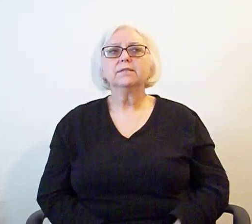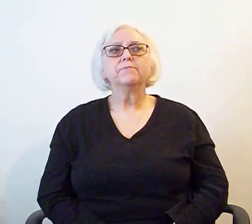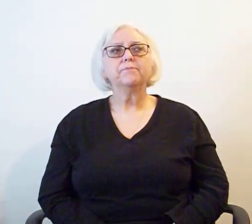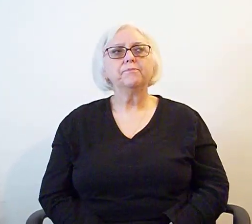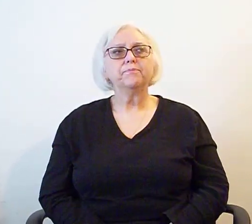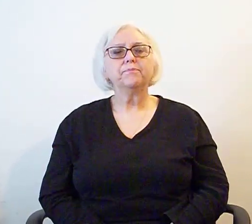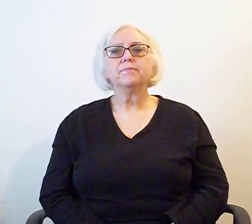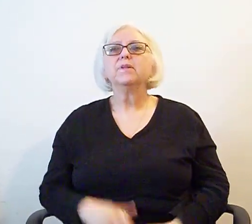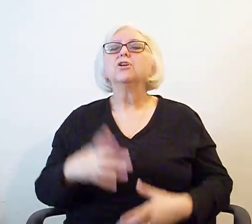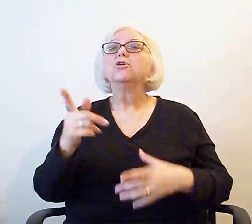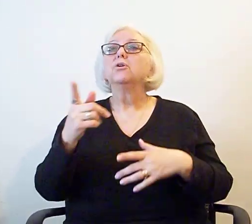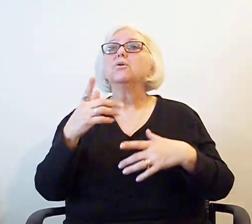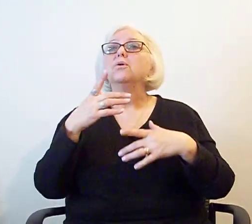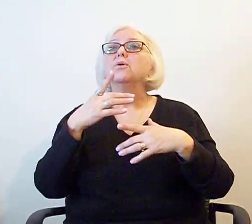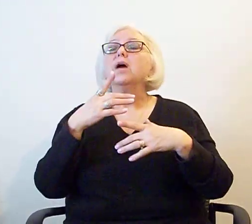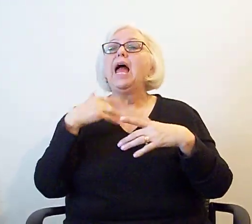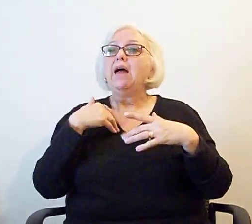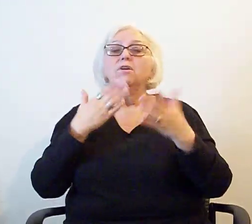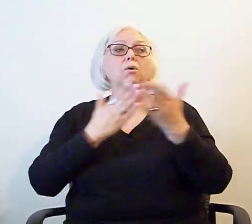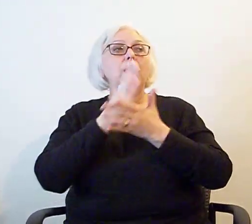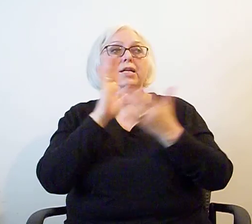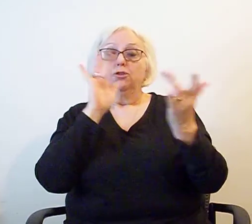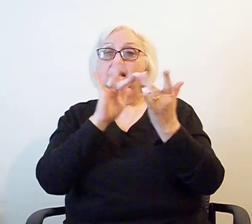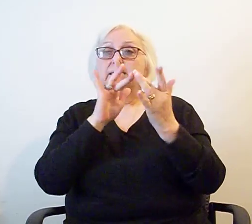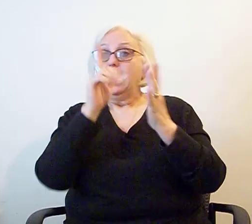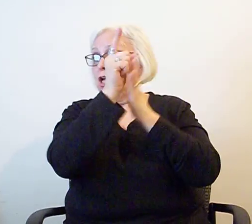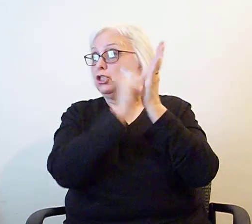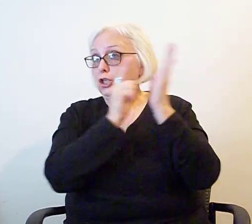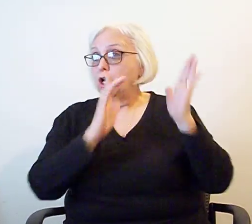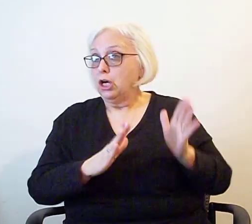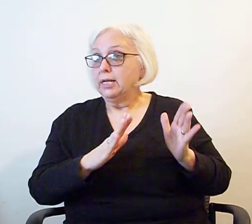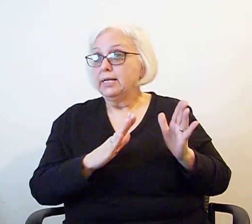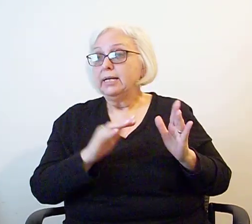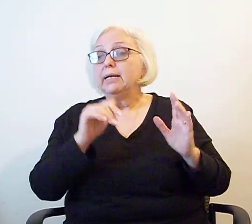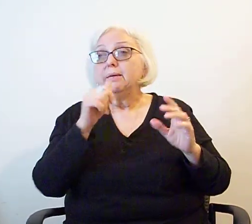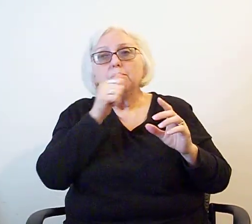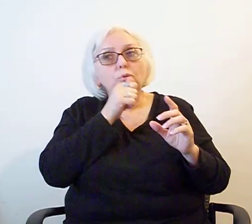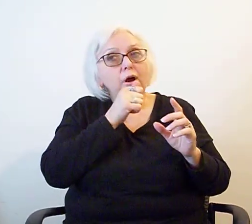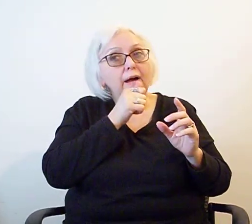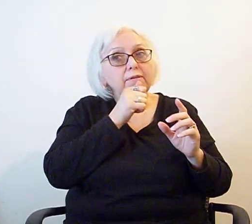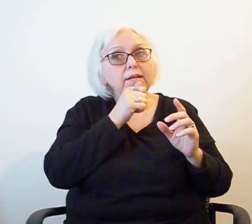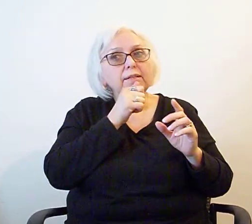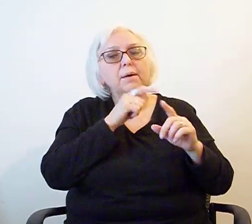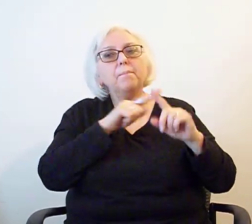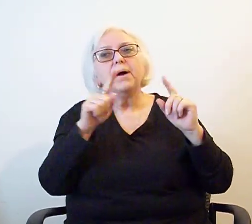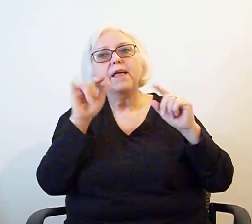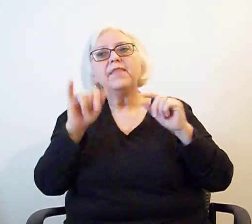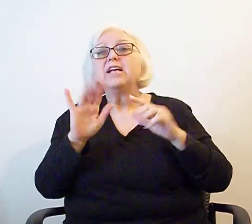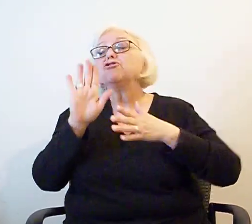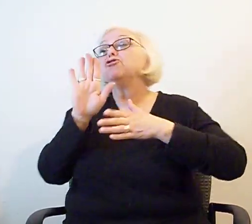You have the right to contact an attorney privately, but that is at your own expense.